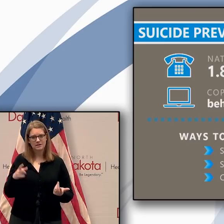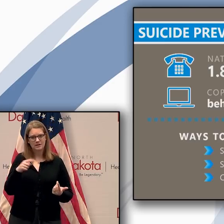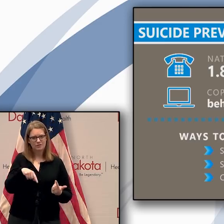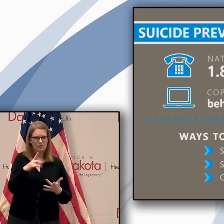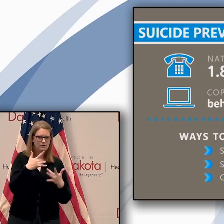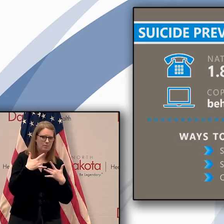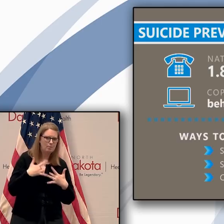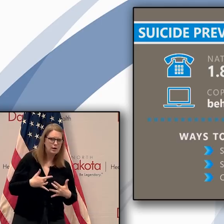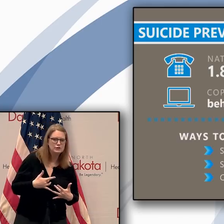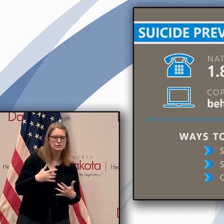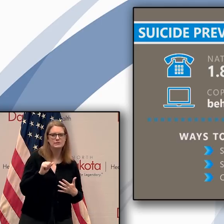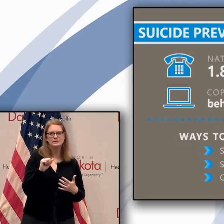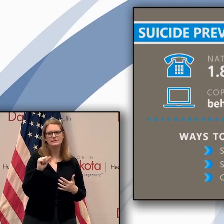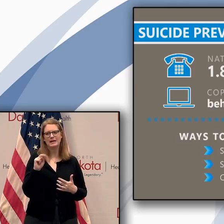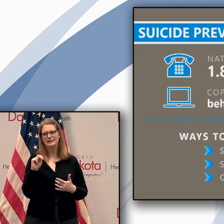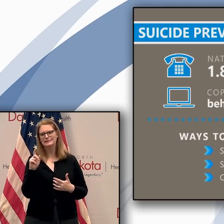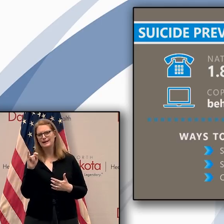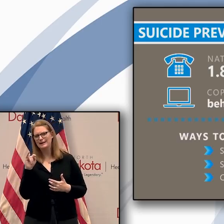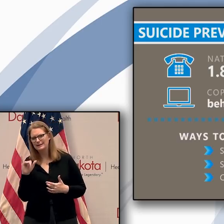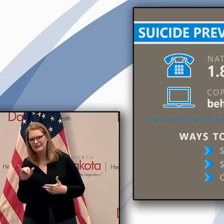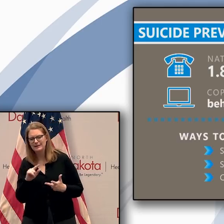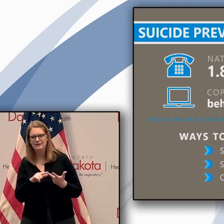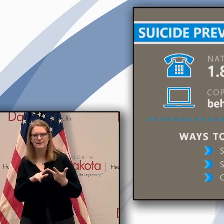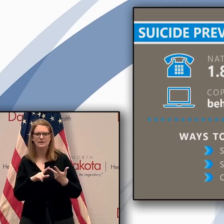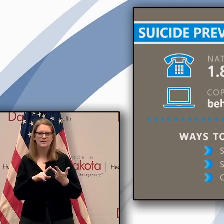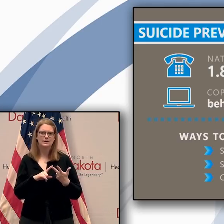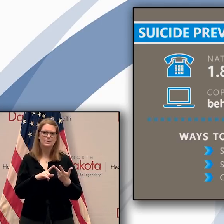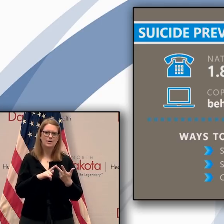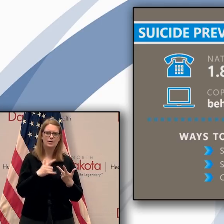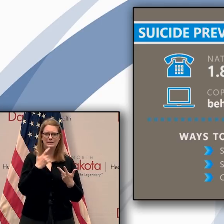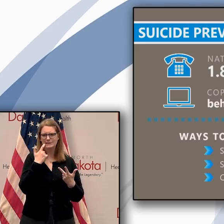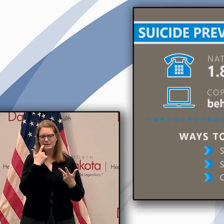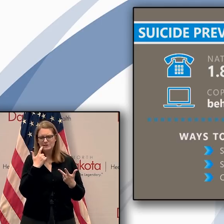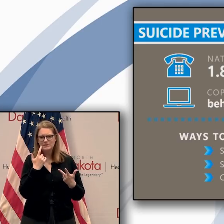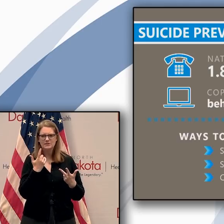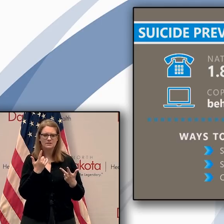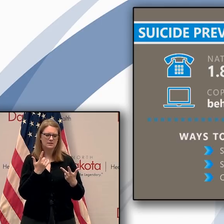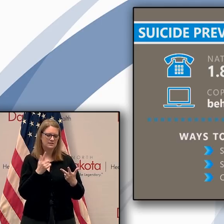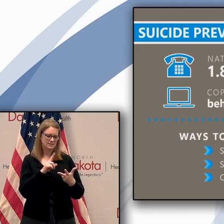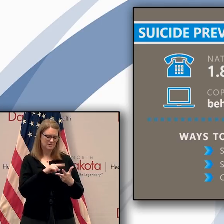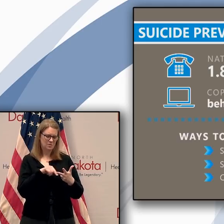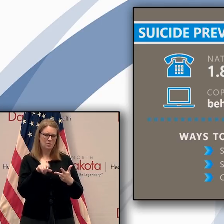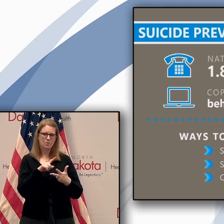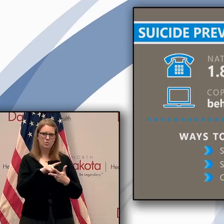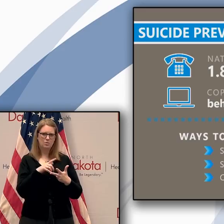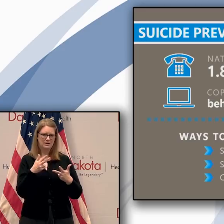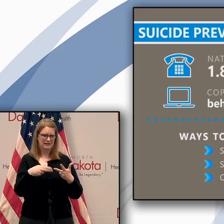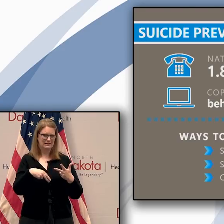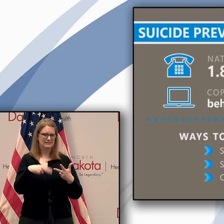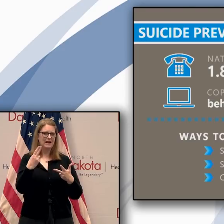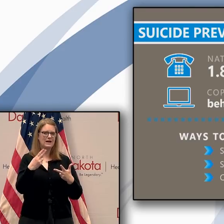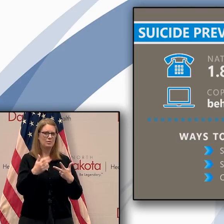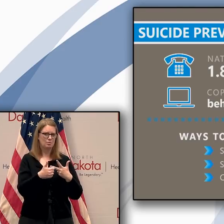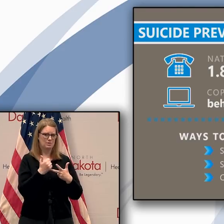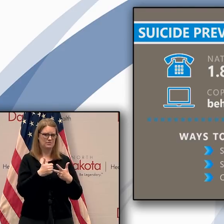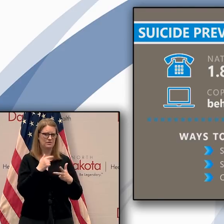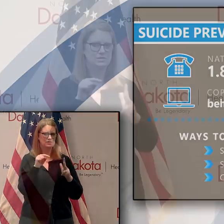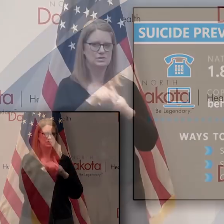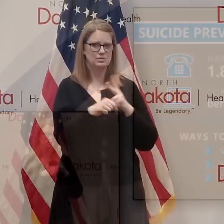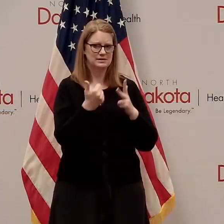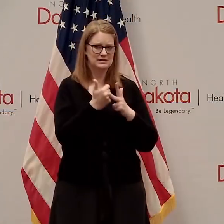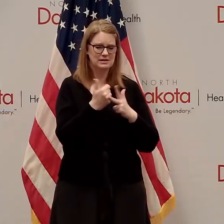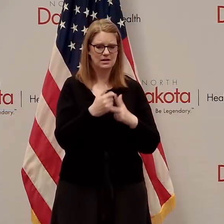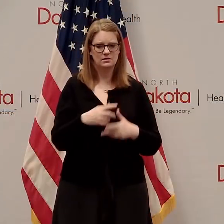or anxiety or substance abuse, especially when those are unaddressed, those also increase the risk for suicide. People that are